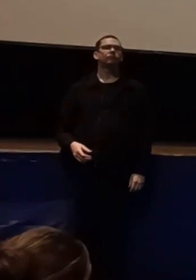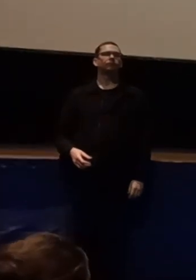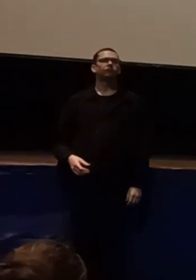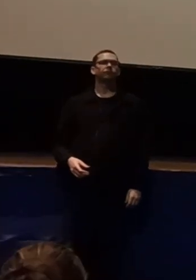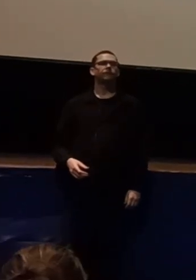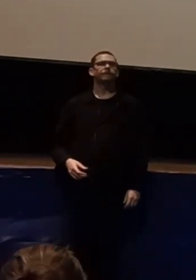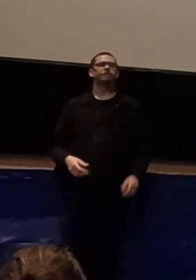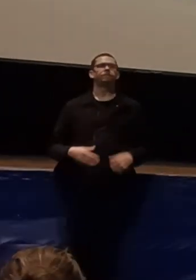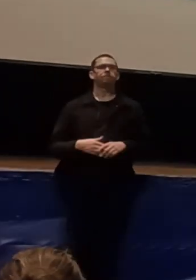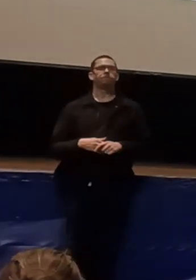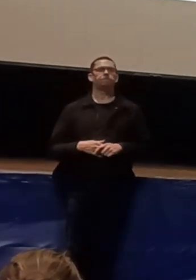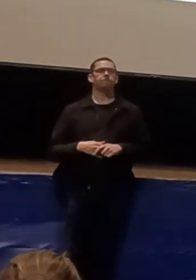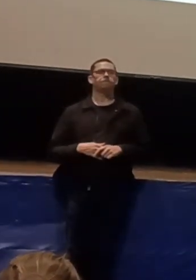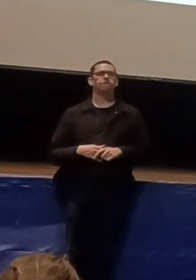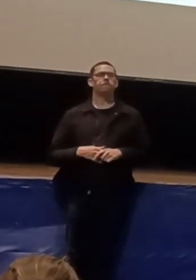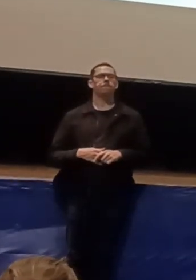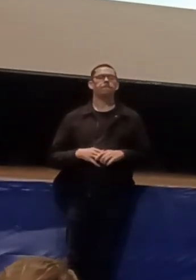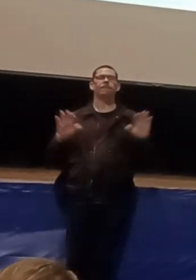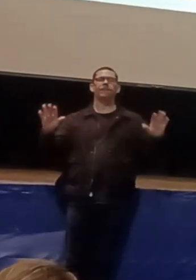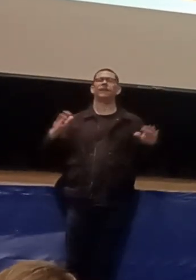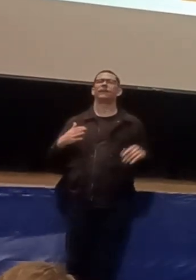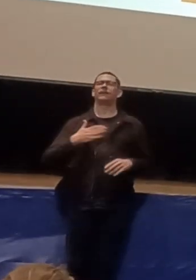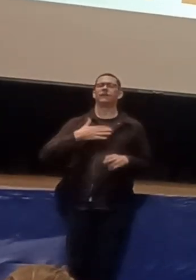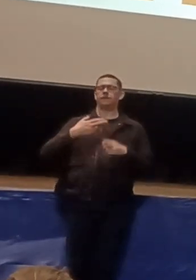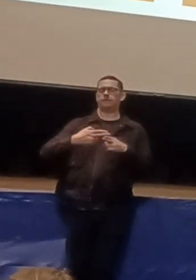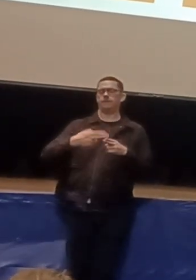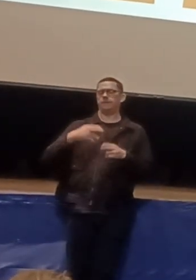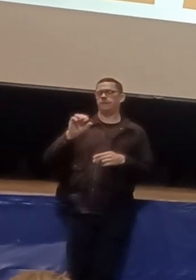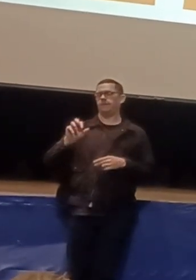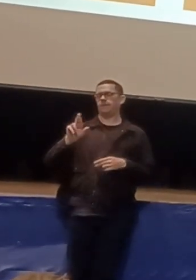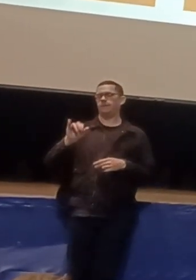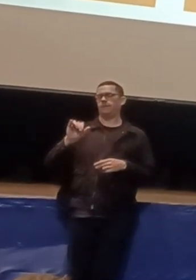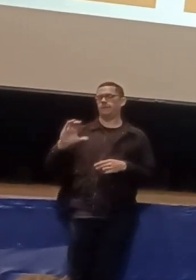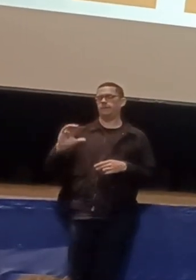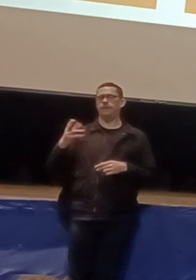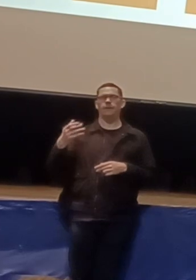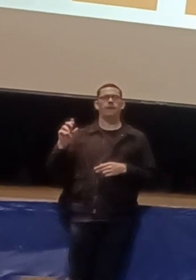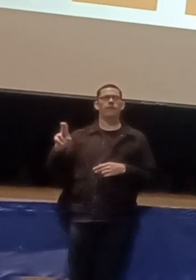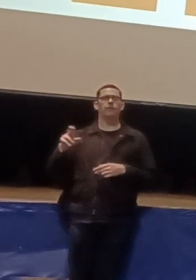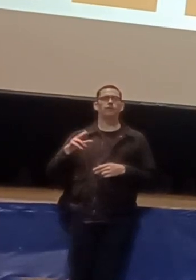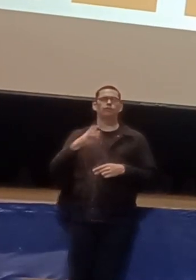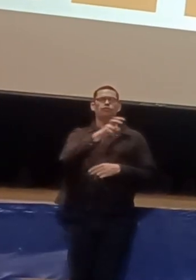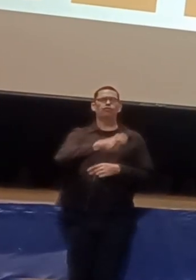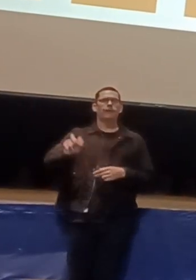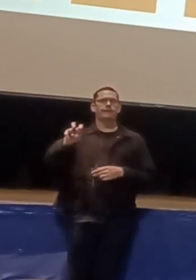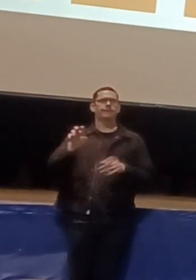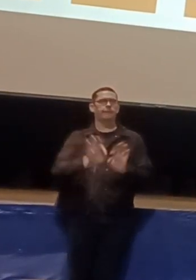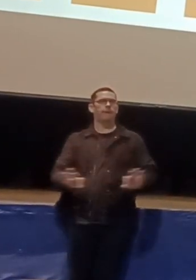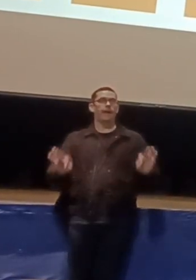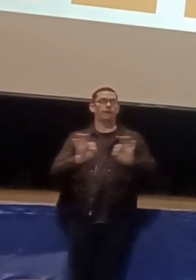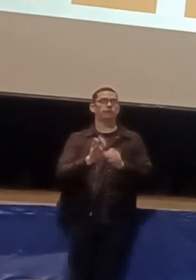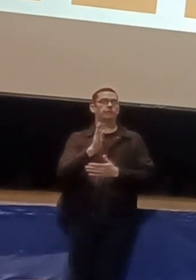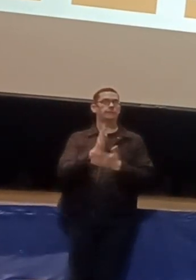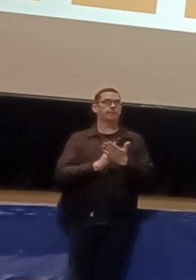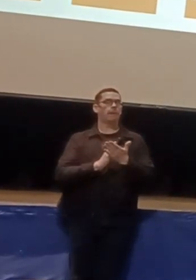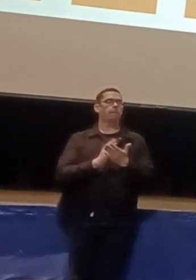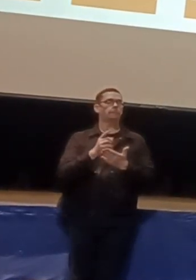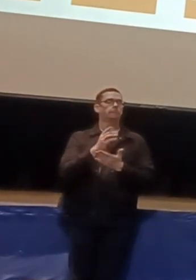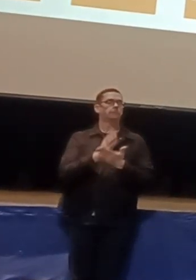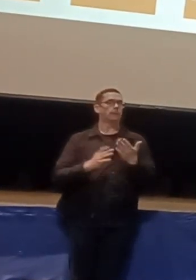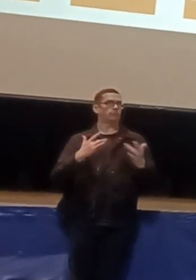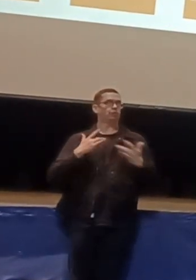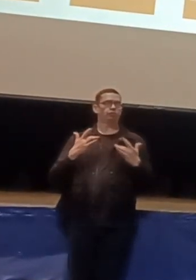go for it. Sorry, just to say it again, my name's Eric Herod, and I'm here on behalf of Transit Matters. Some of these concerns have actually been addressed, so